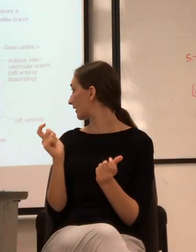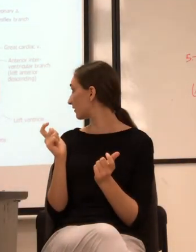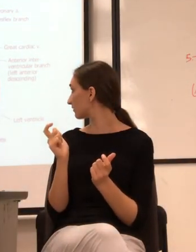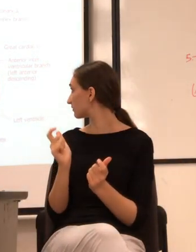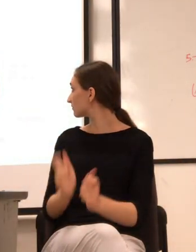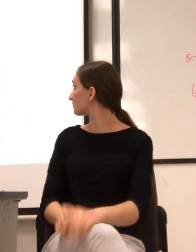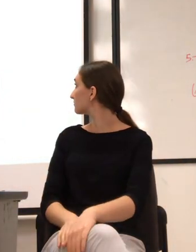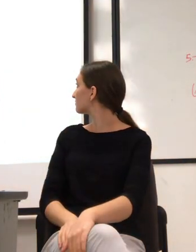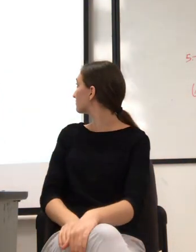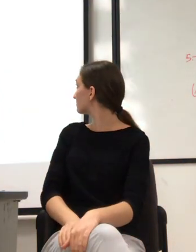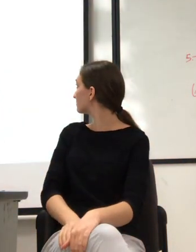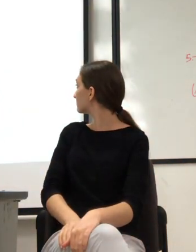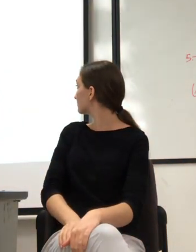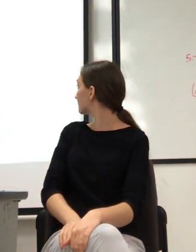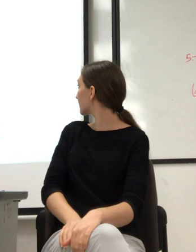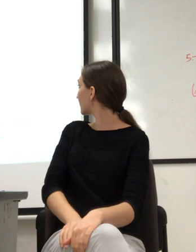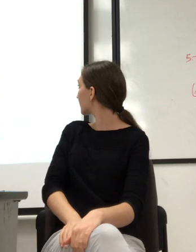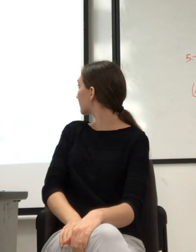I'll just kind of draw it.